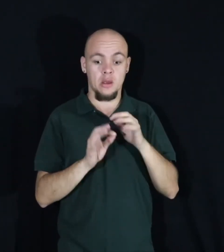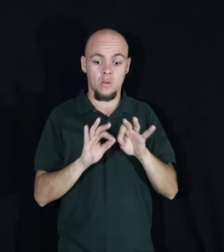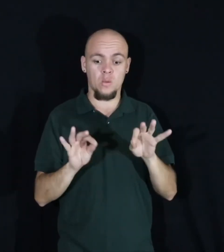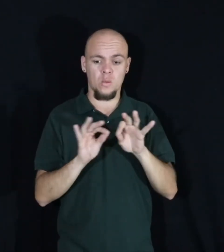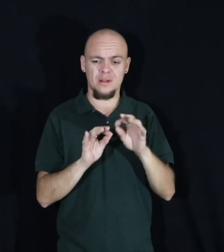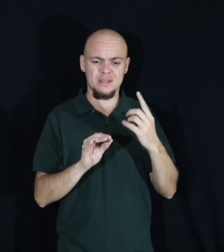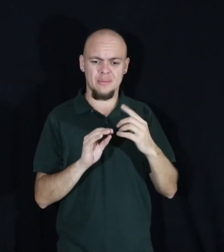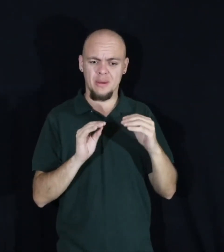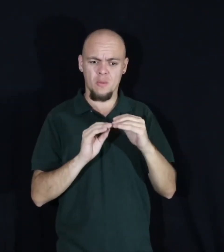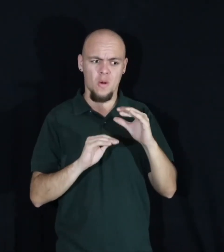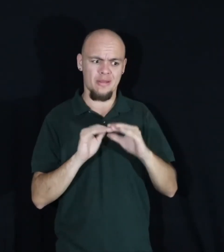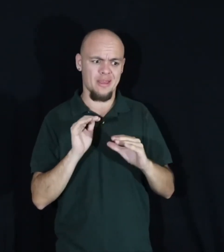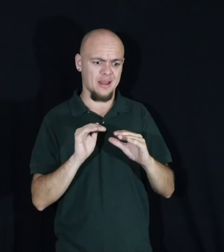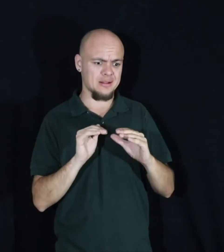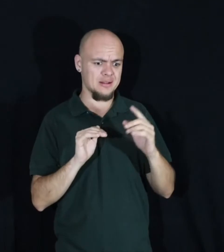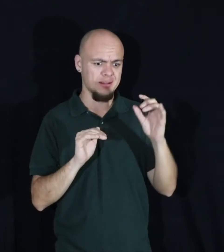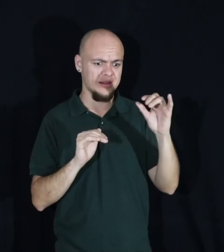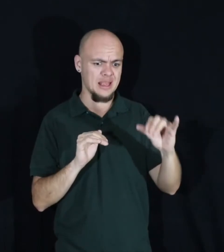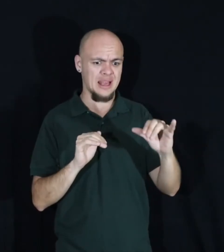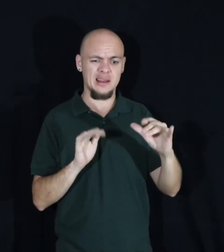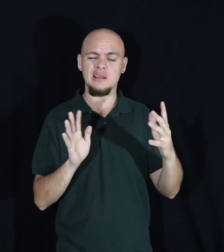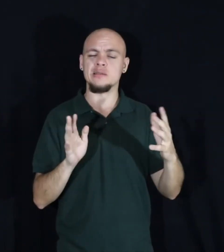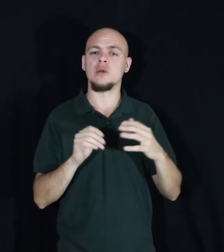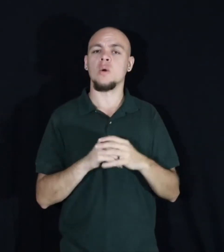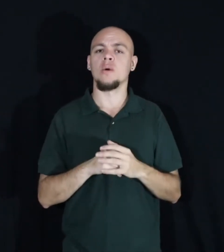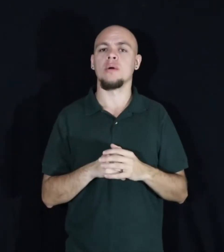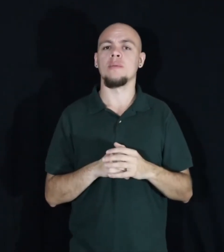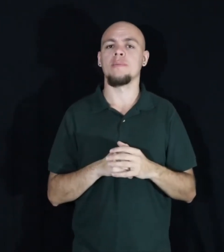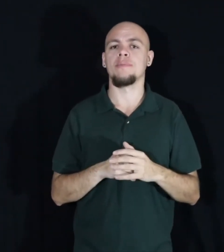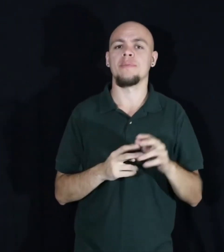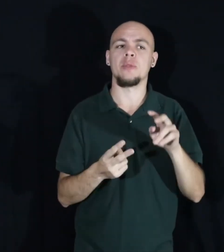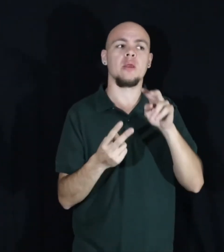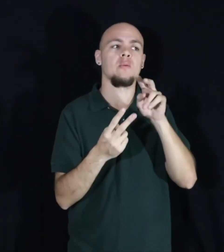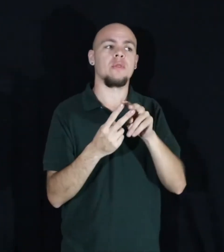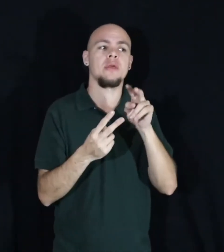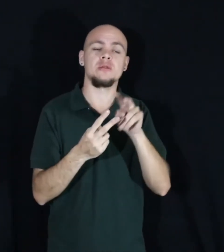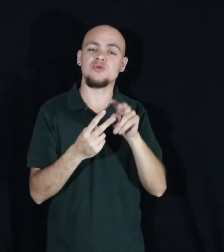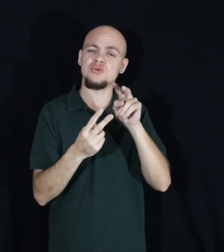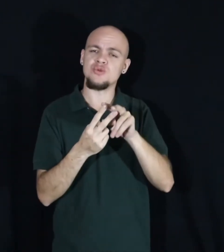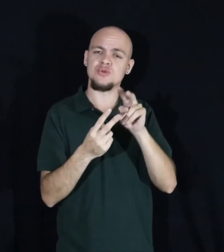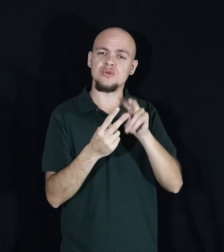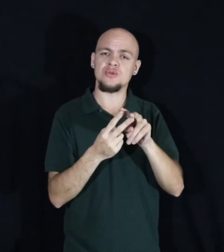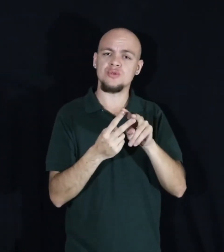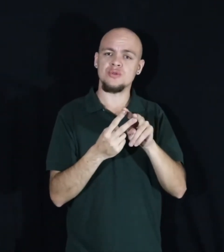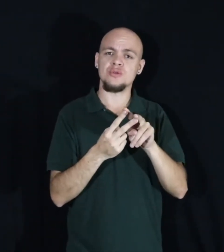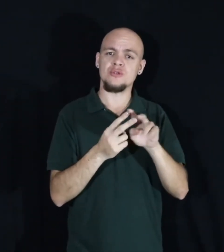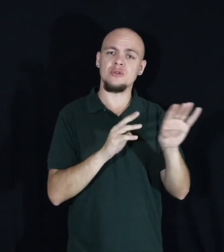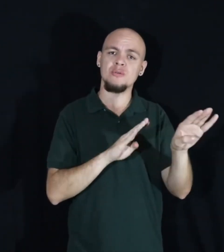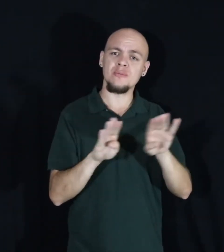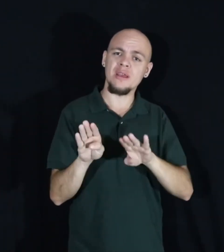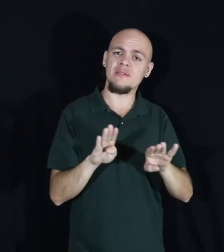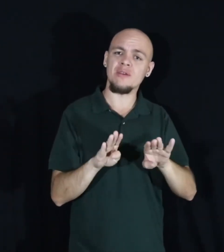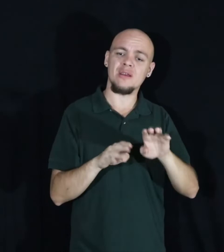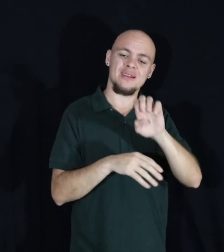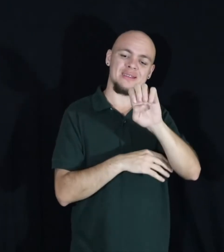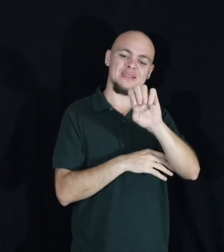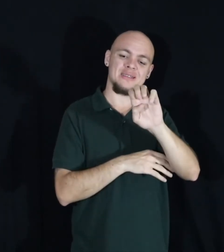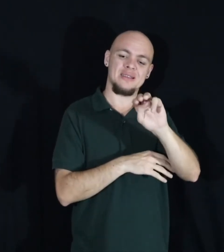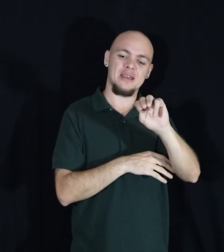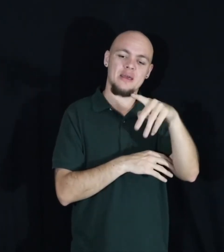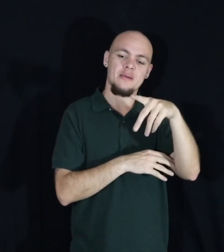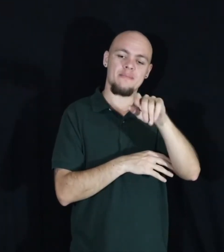that, right? So what these two actions have done is empathy has connected